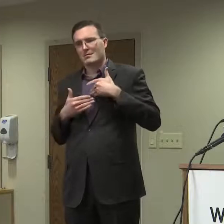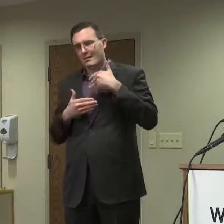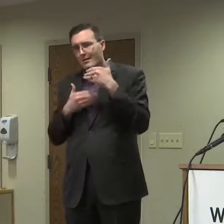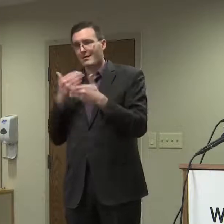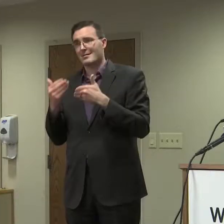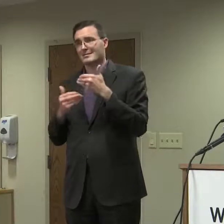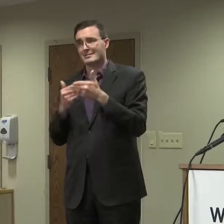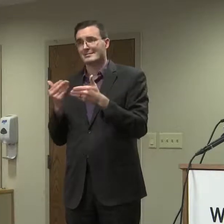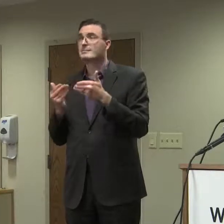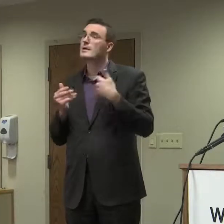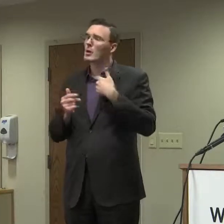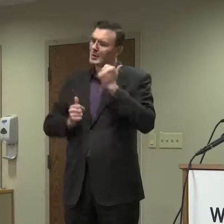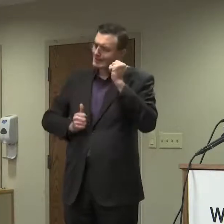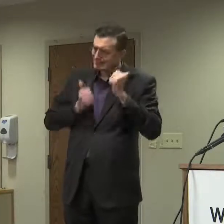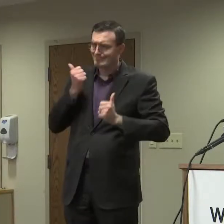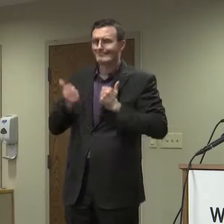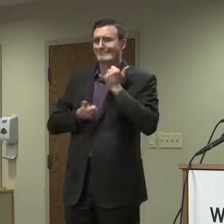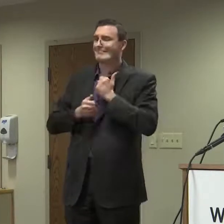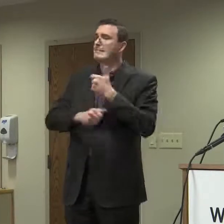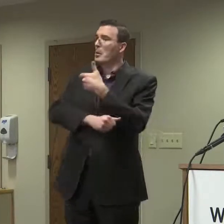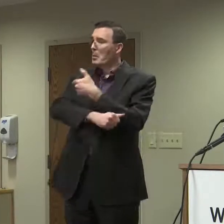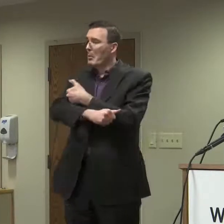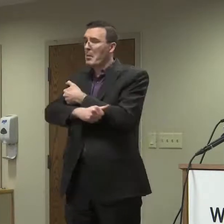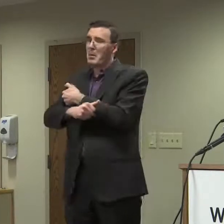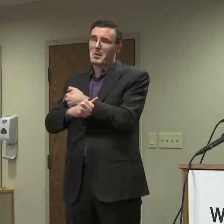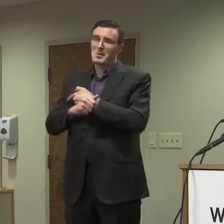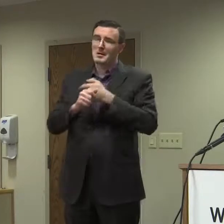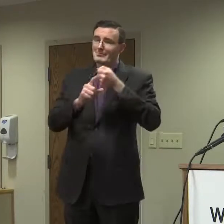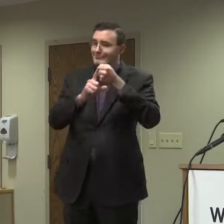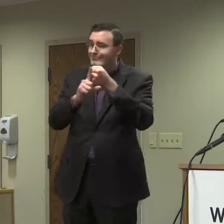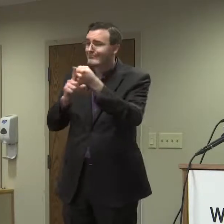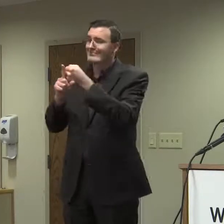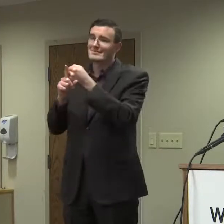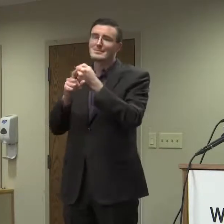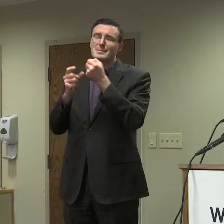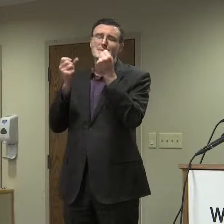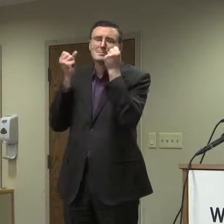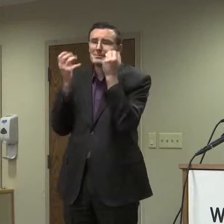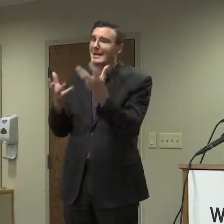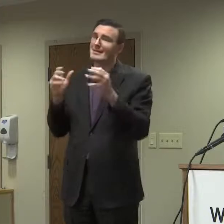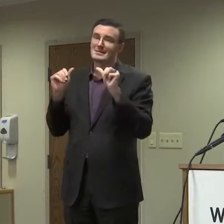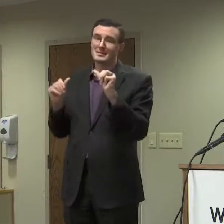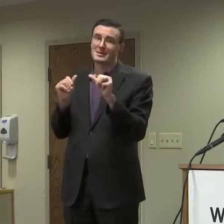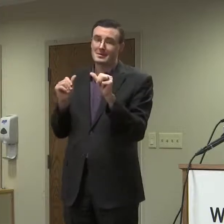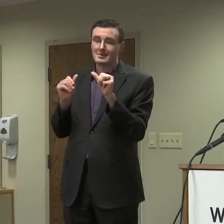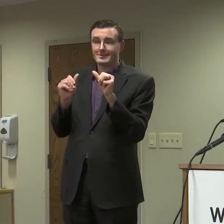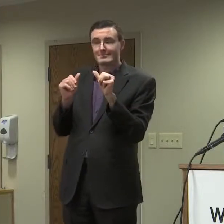within phase through an equity lens as possible.